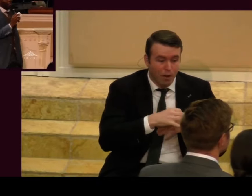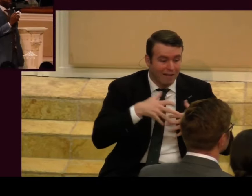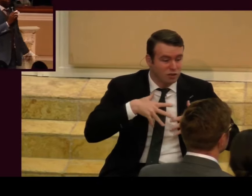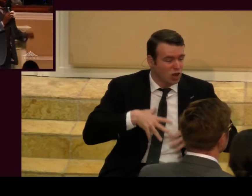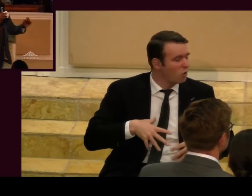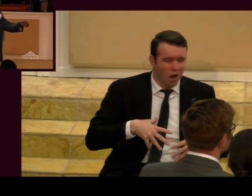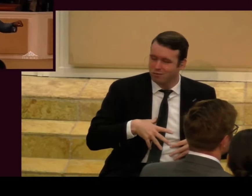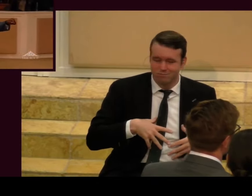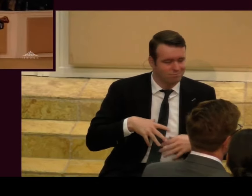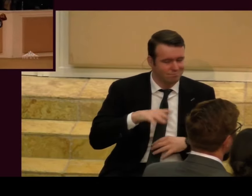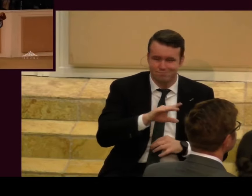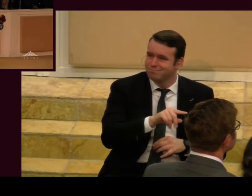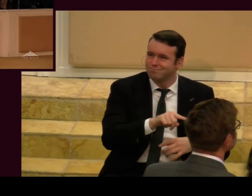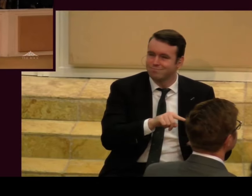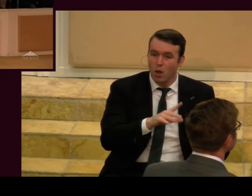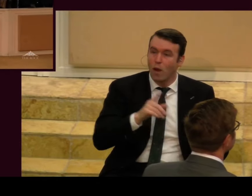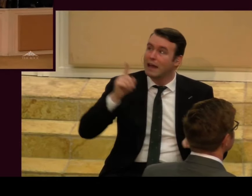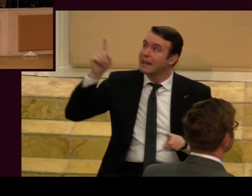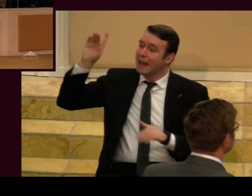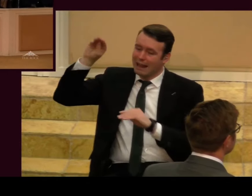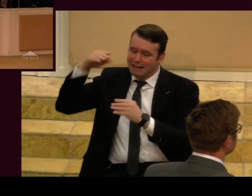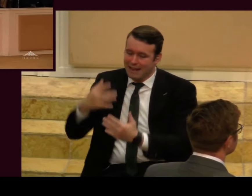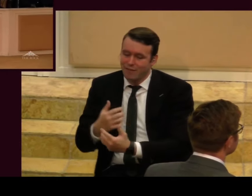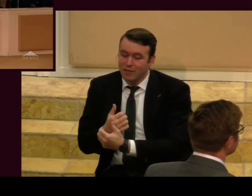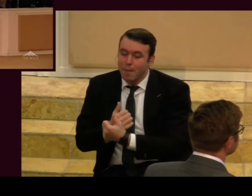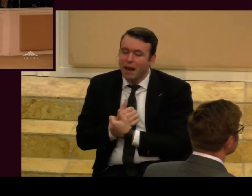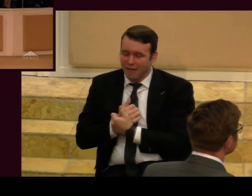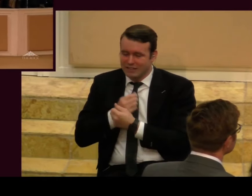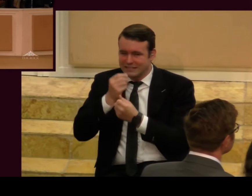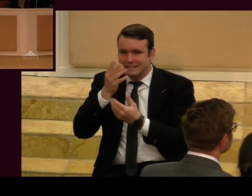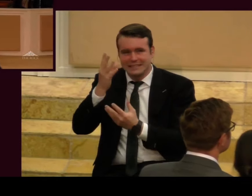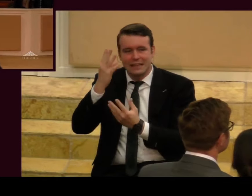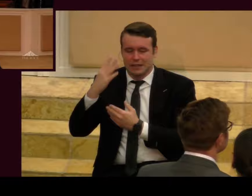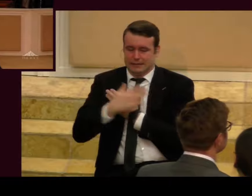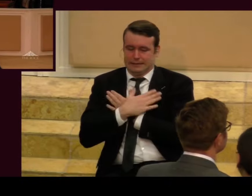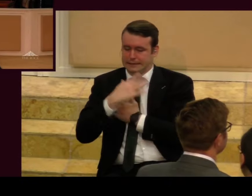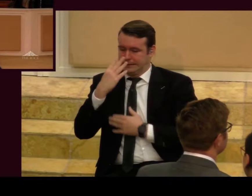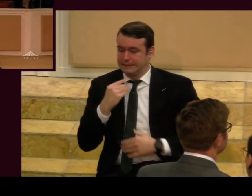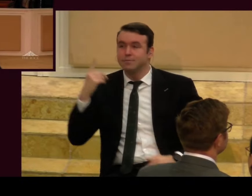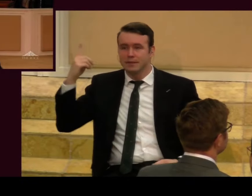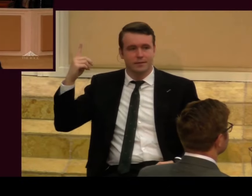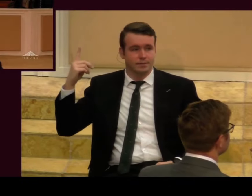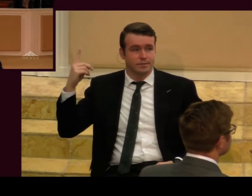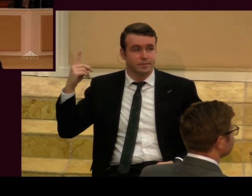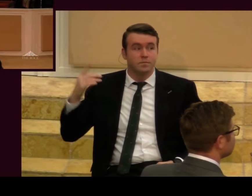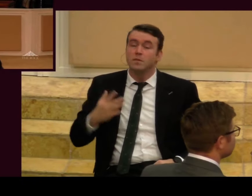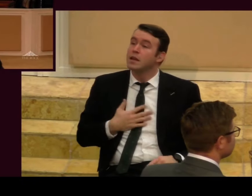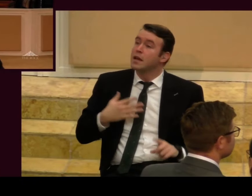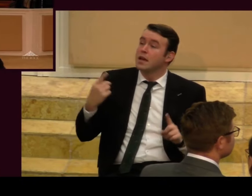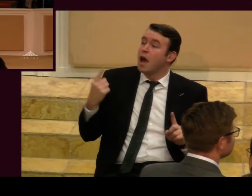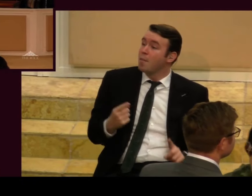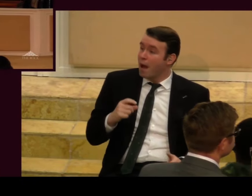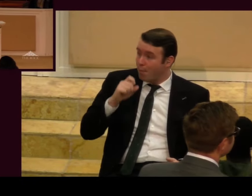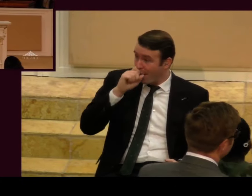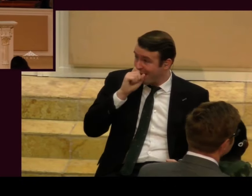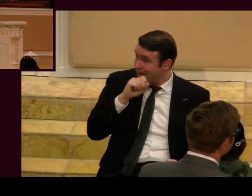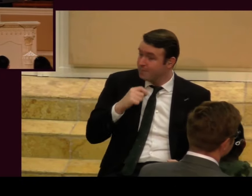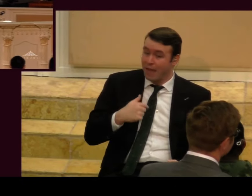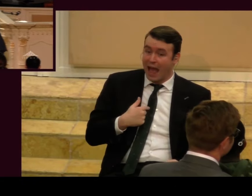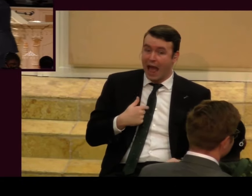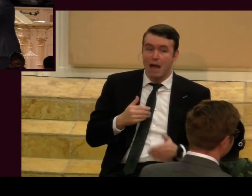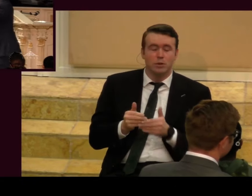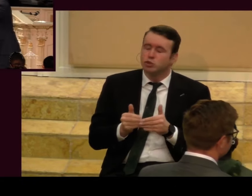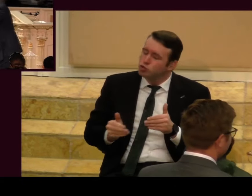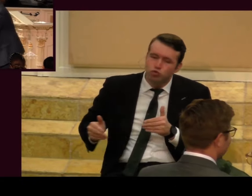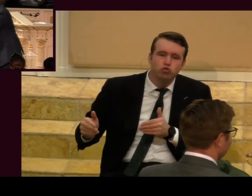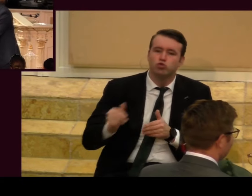sorrows, for he giveth his beloved sleep. I guess what I'm trying to say is, I'm